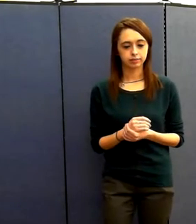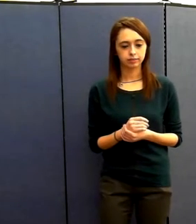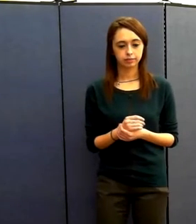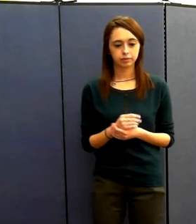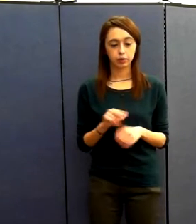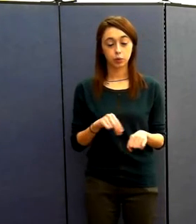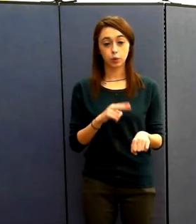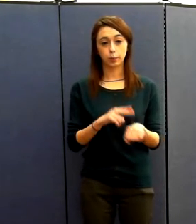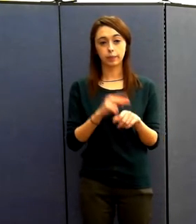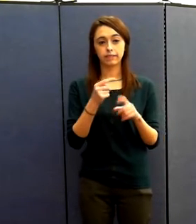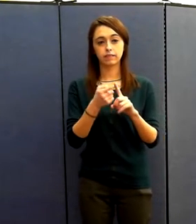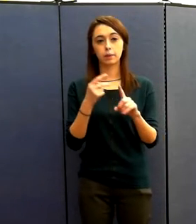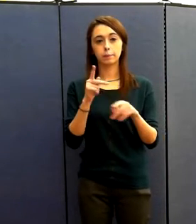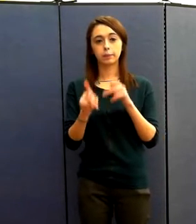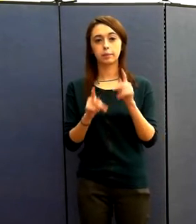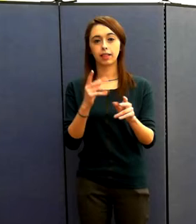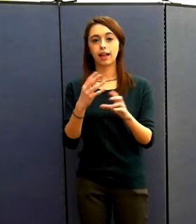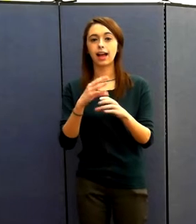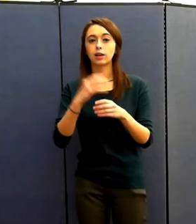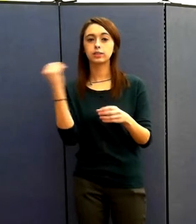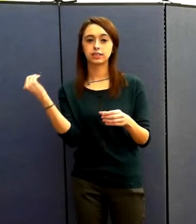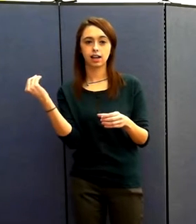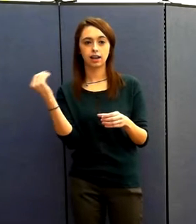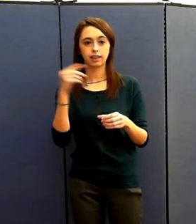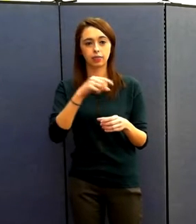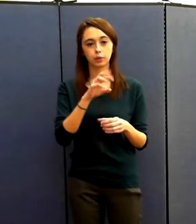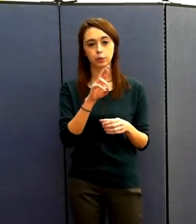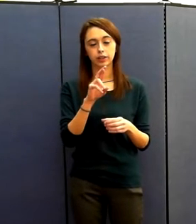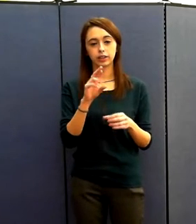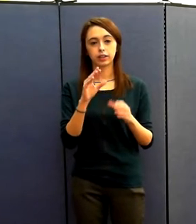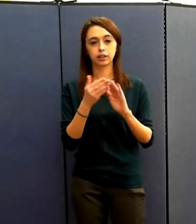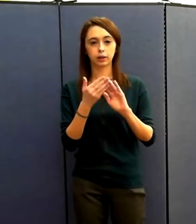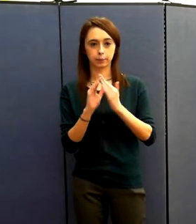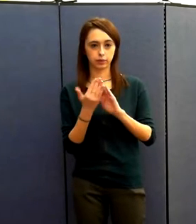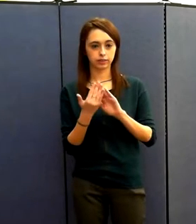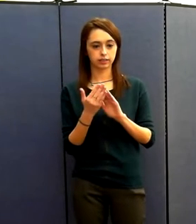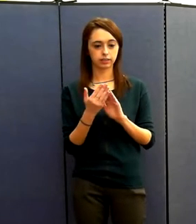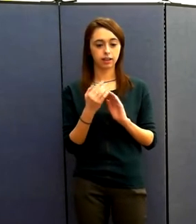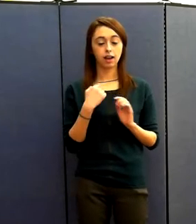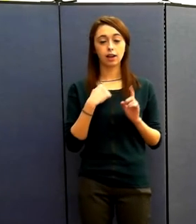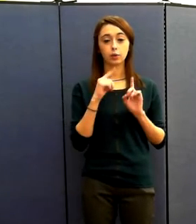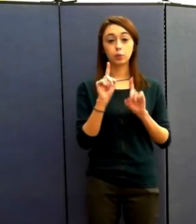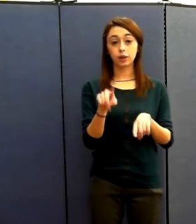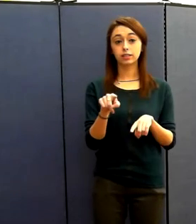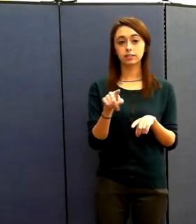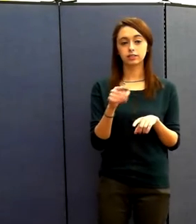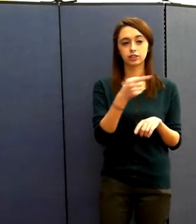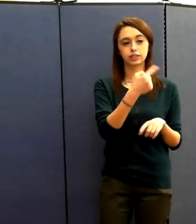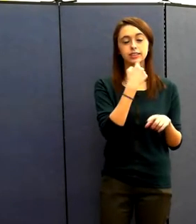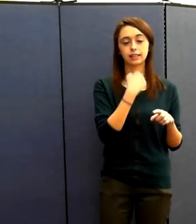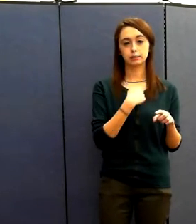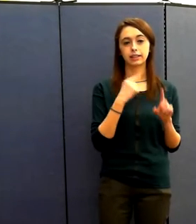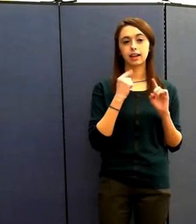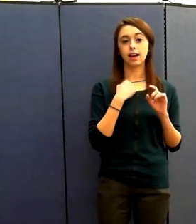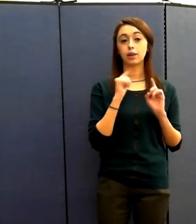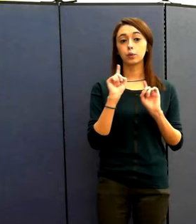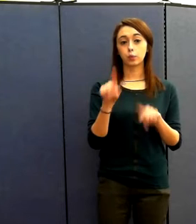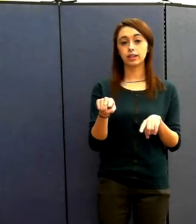community, she also tells me, I've been to a queer dance party, and I've been cornered by people and